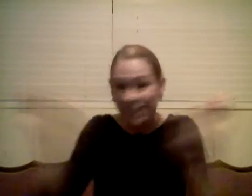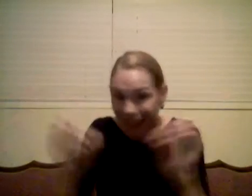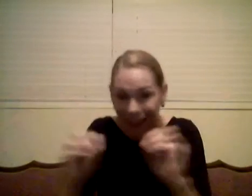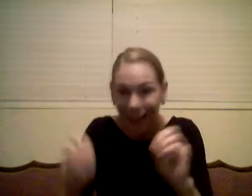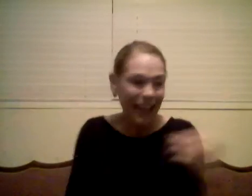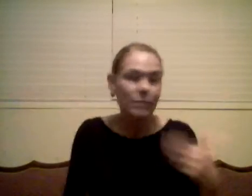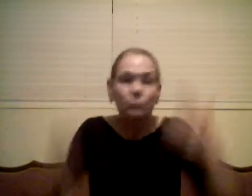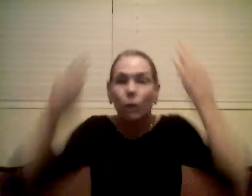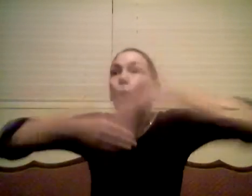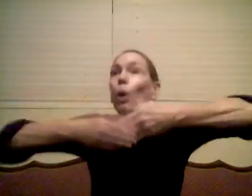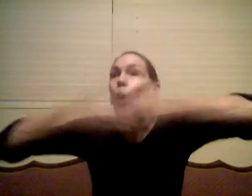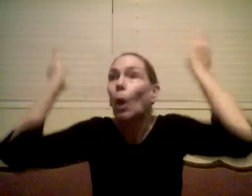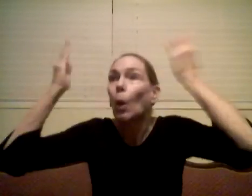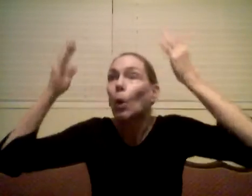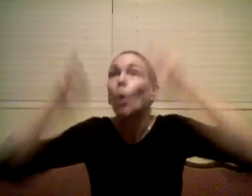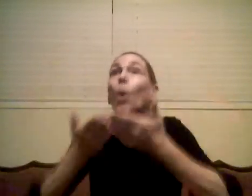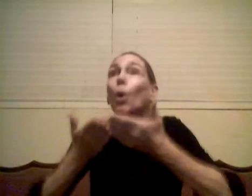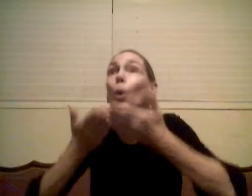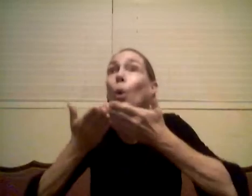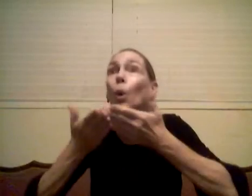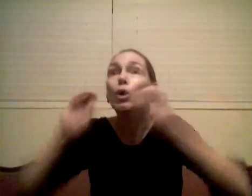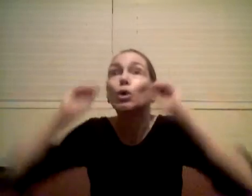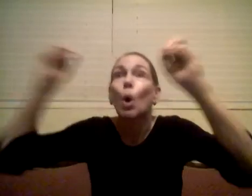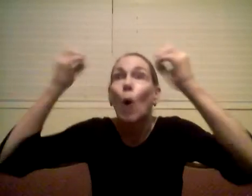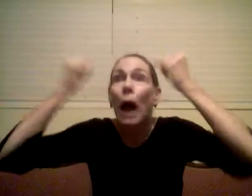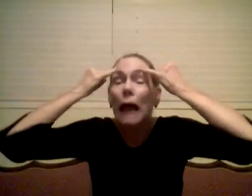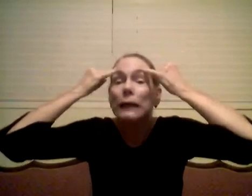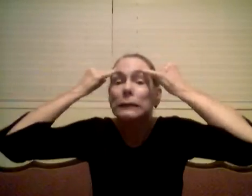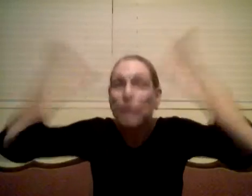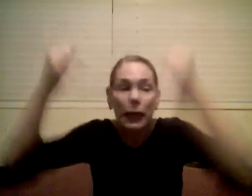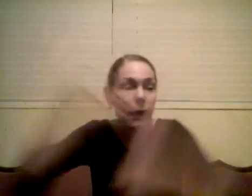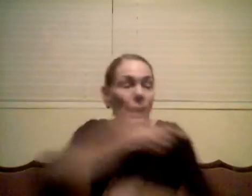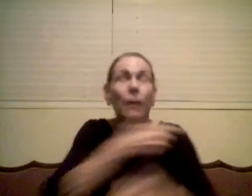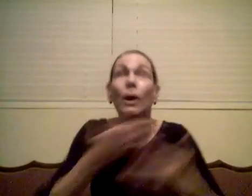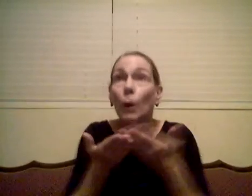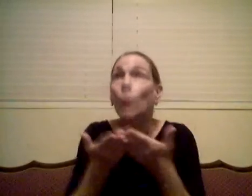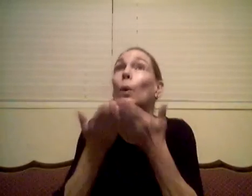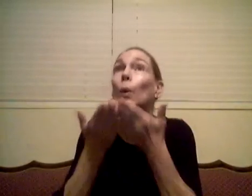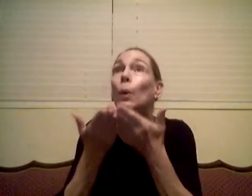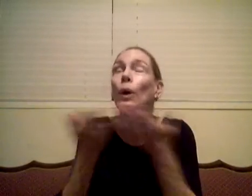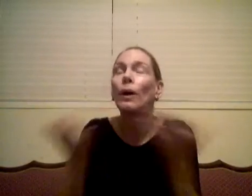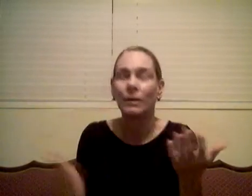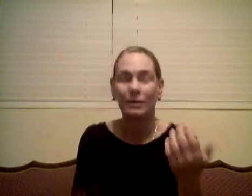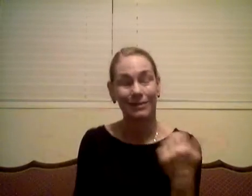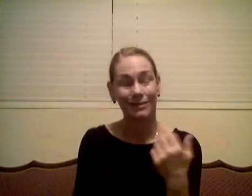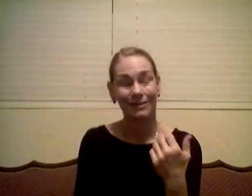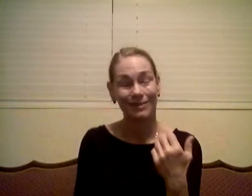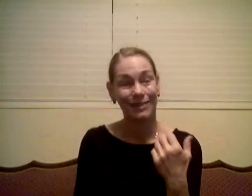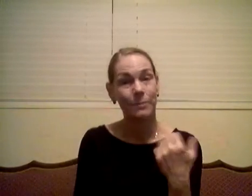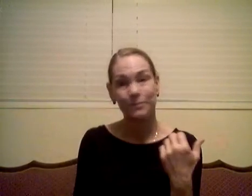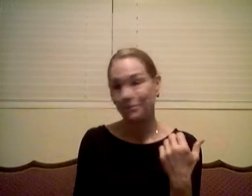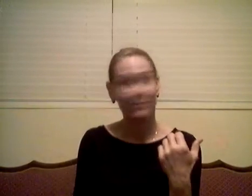was so cocky. He was so into showing us he was this great guy that in the end, she said, I was